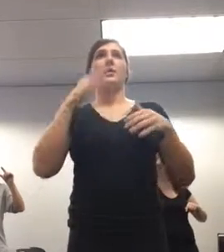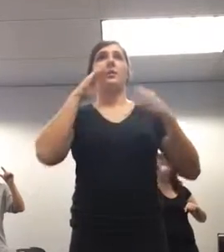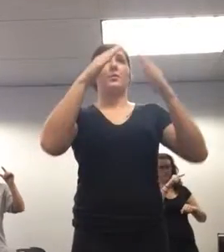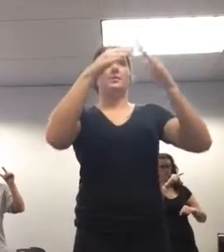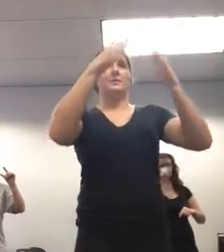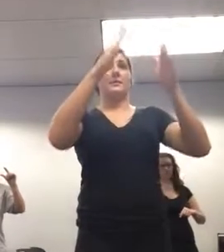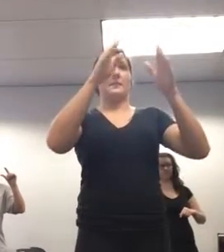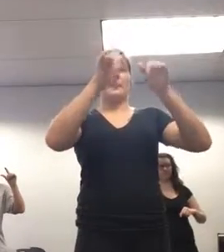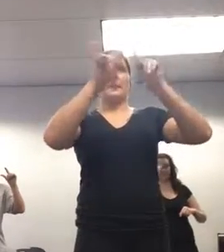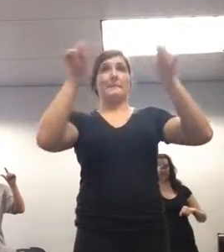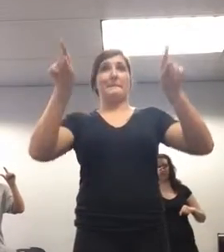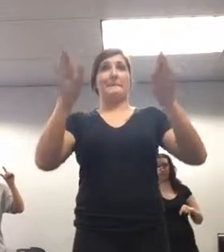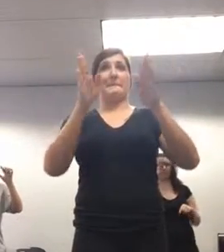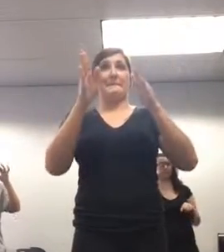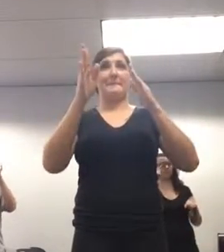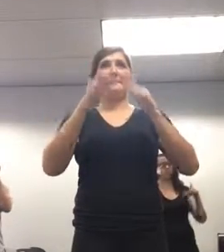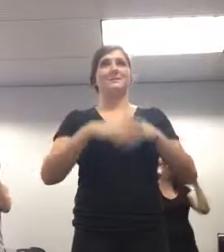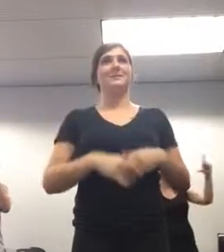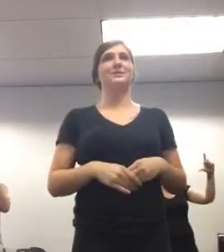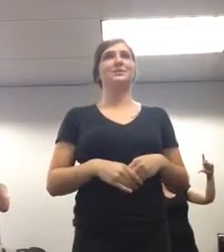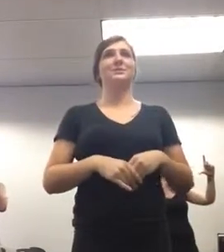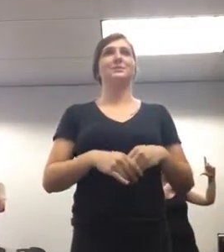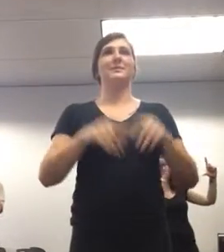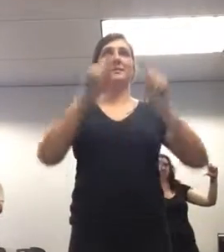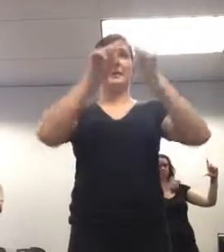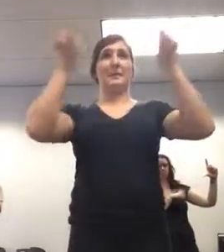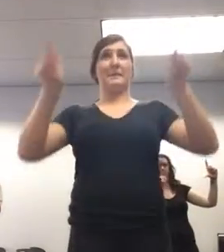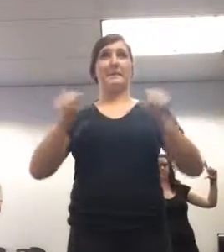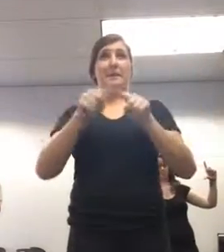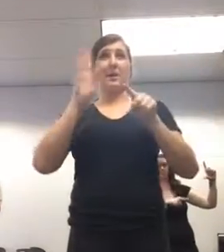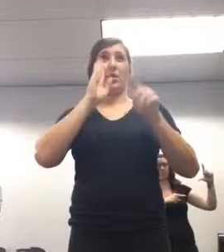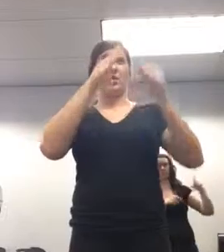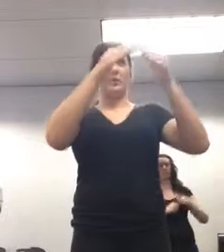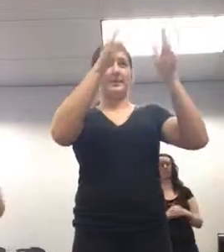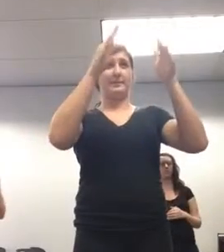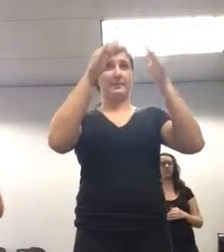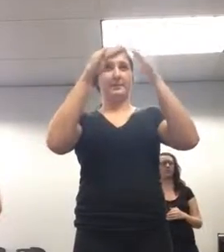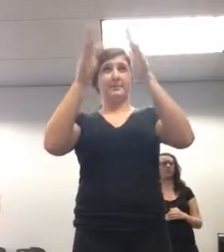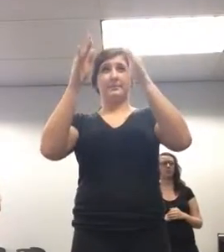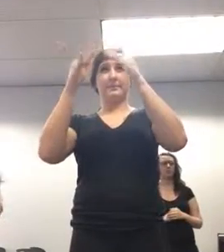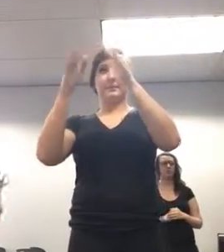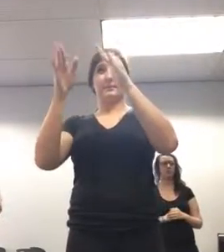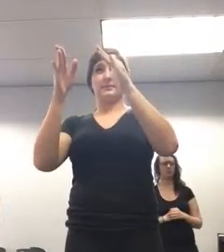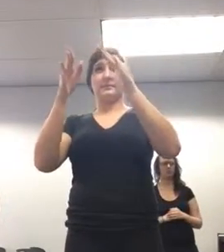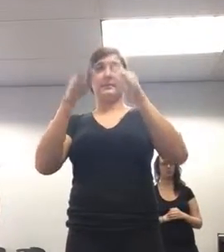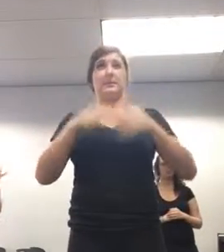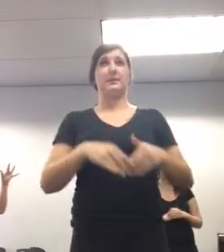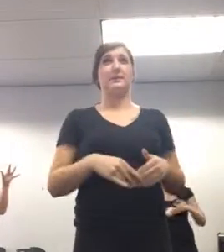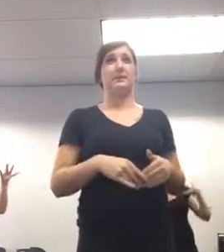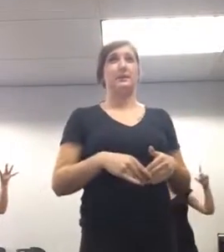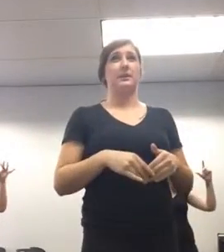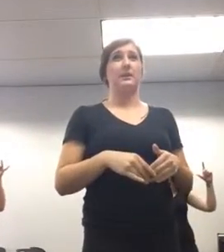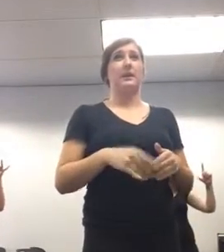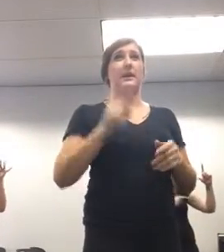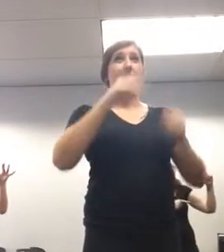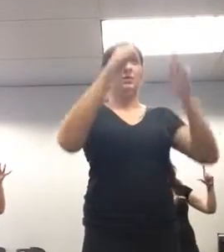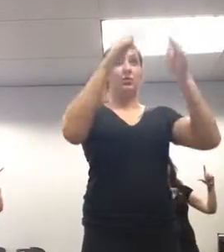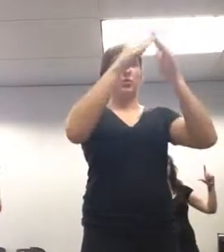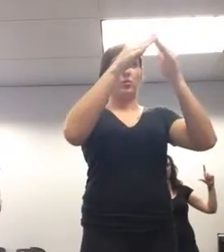go through. In case you don't need to make a little curvy, that's okay. It needn't be straight, but it must go from corner to corner to corner